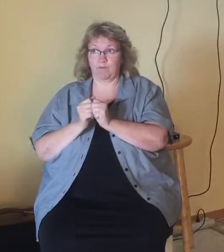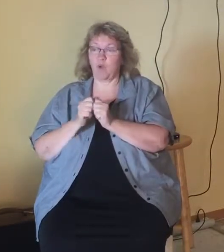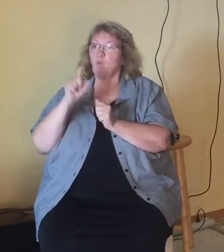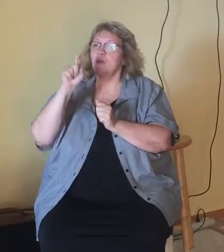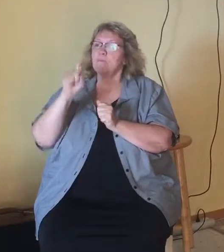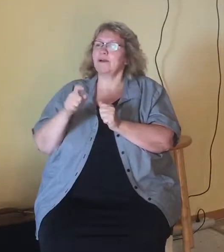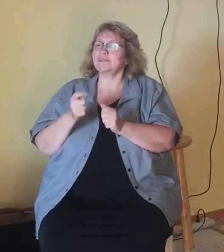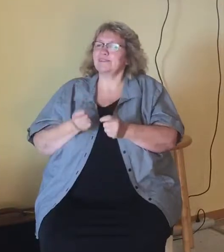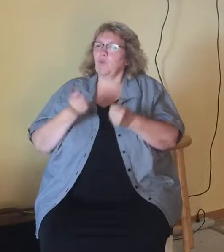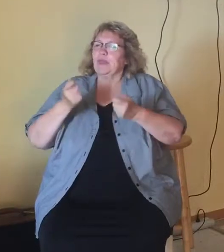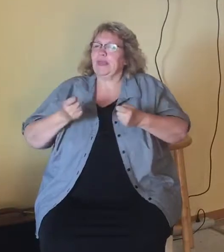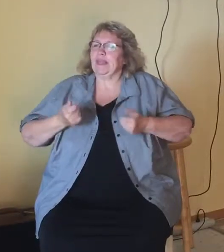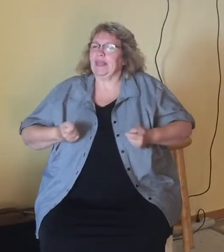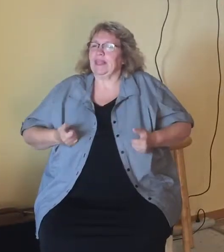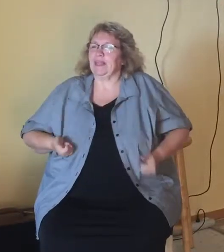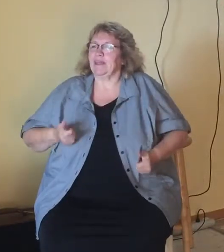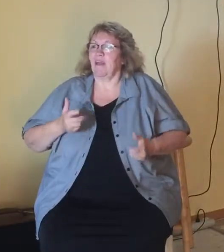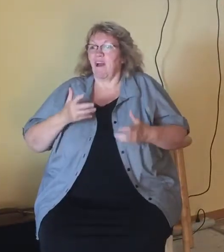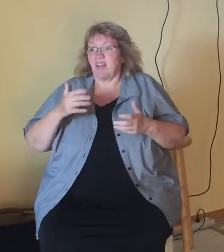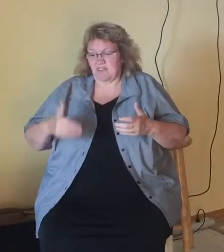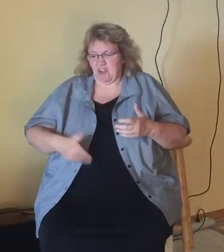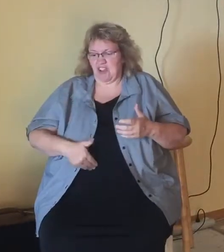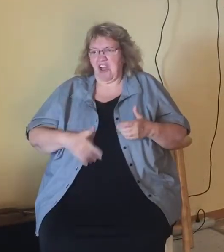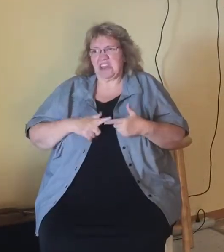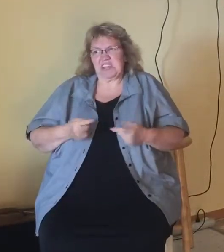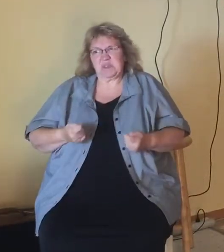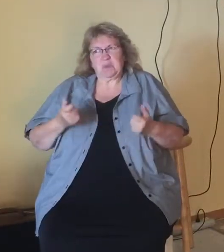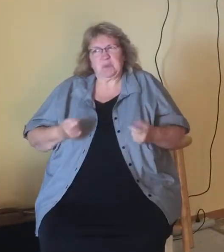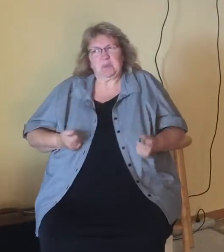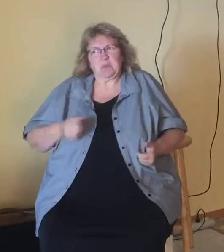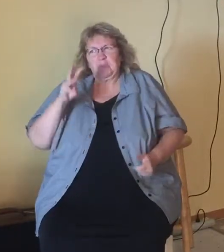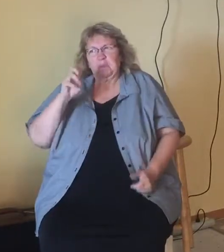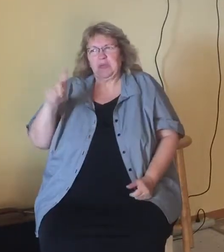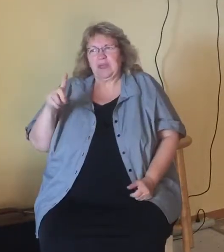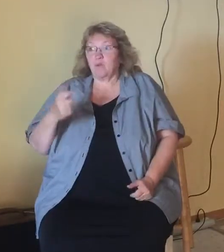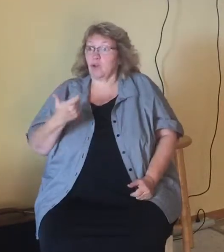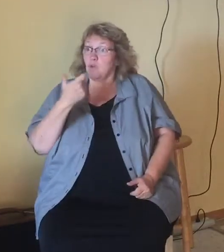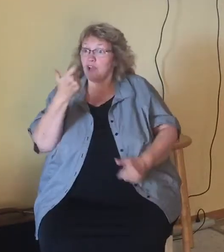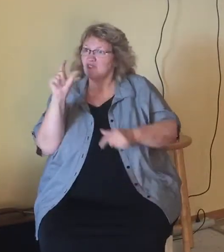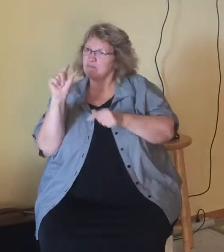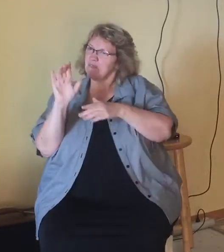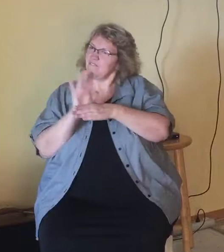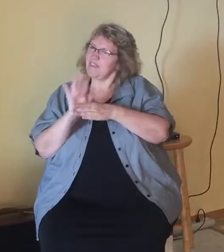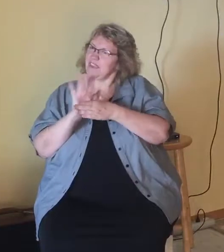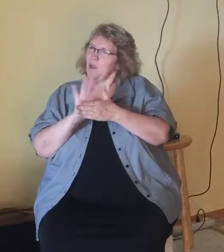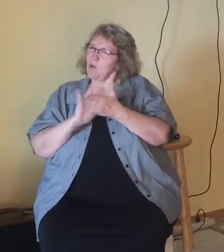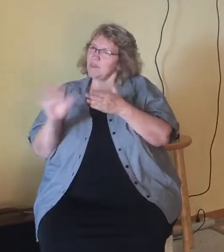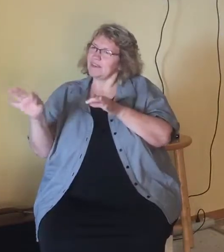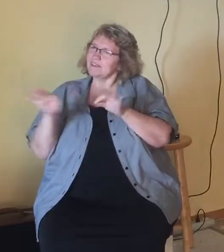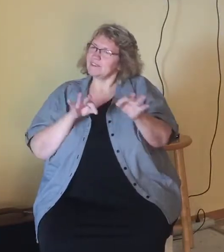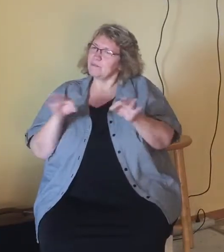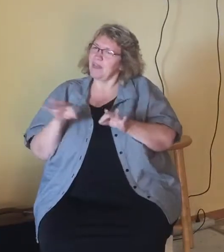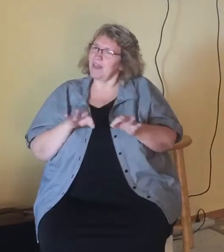weed. Most of us need a lot of weeding of our gut. I did. So we're going to watch a little video that kind of explains